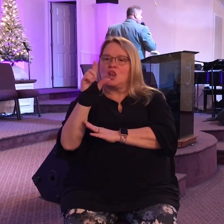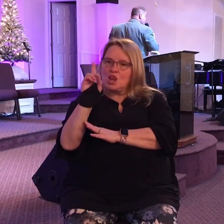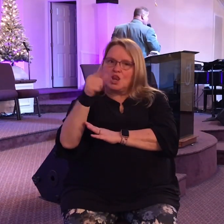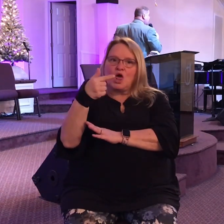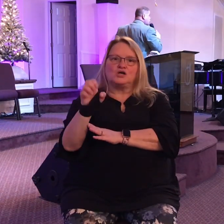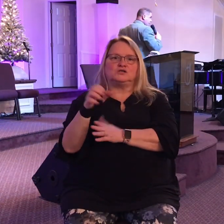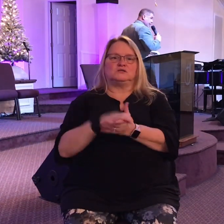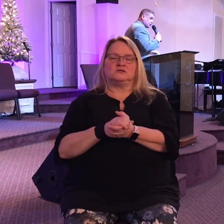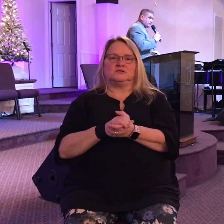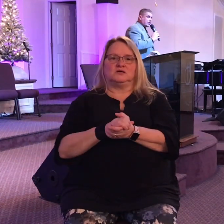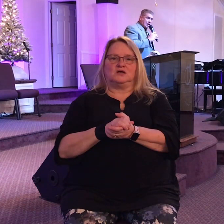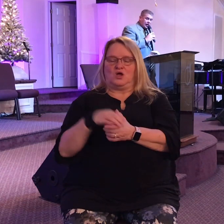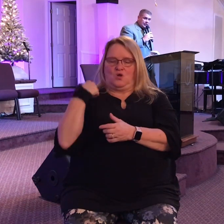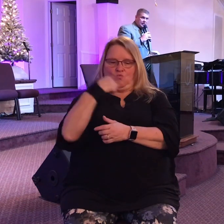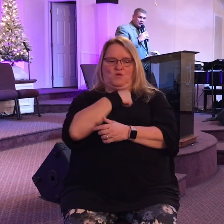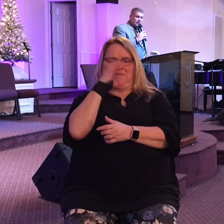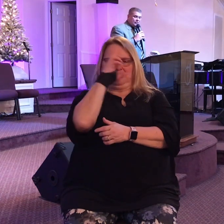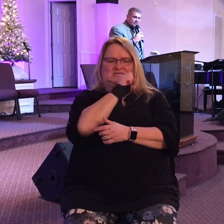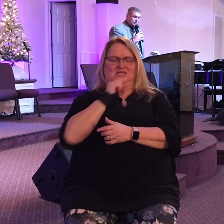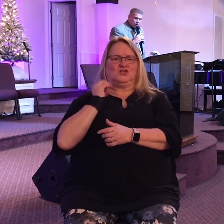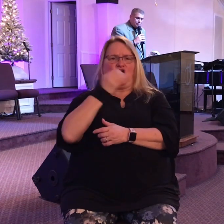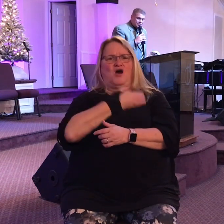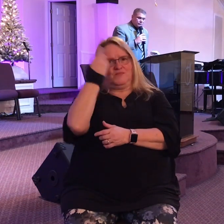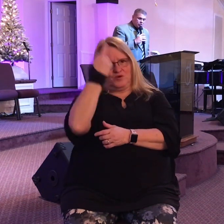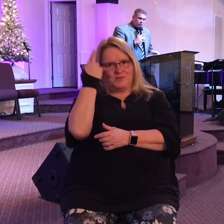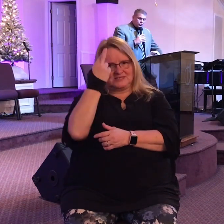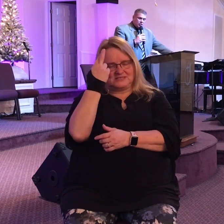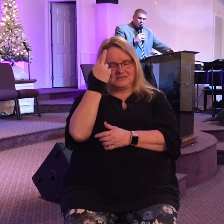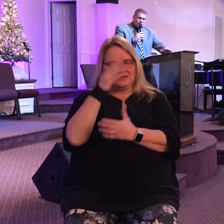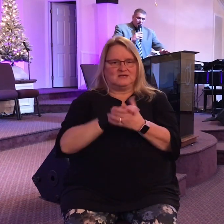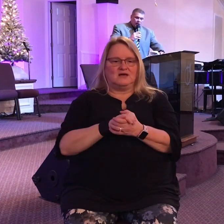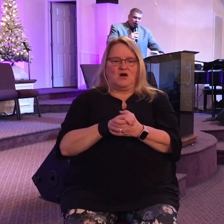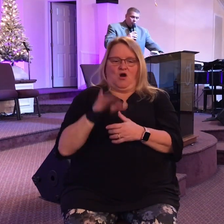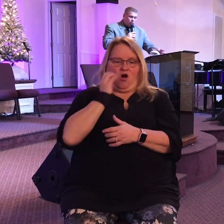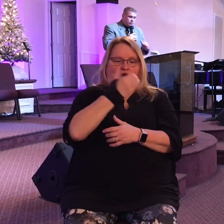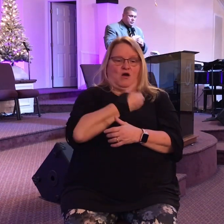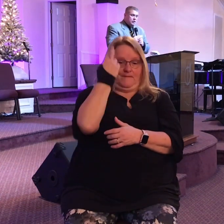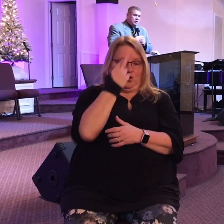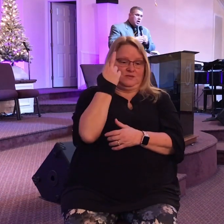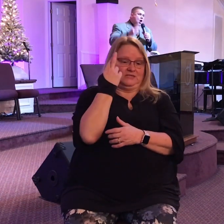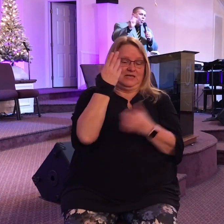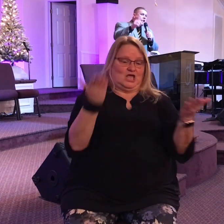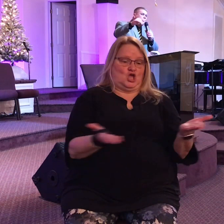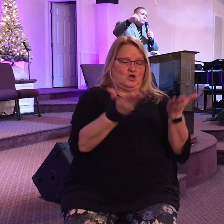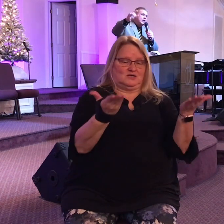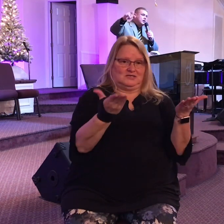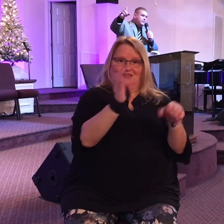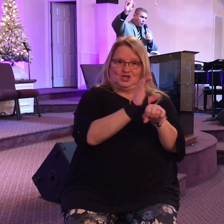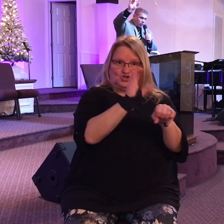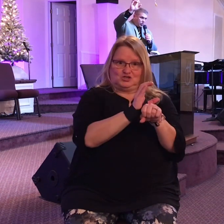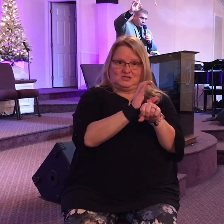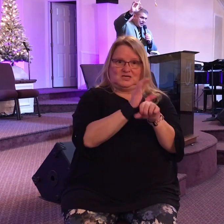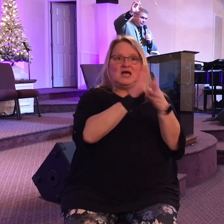aren't being affected and changed for God, that's the purpose of the church. In other words, we will be